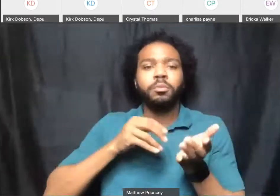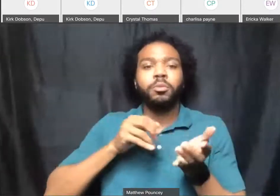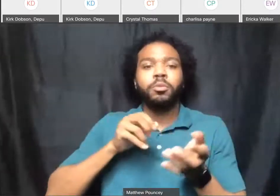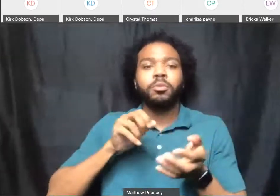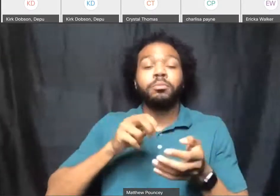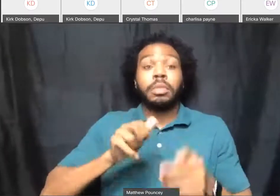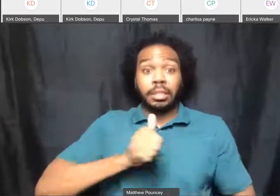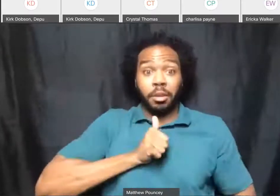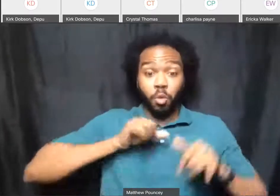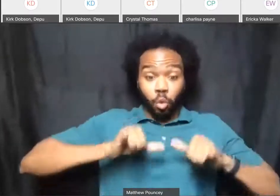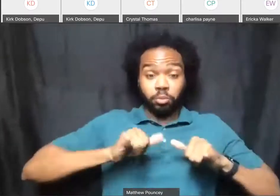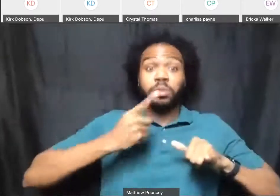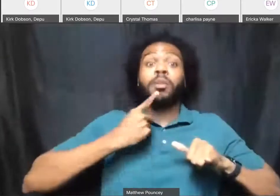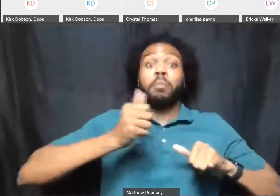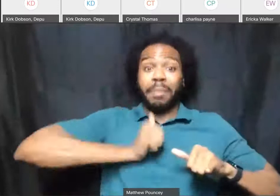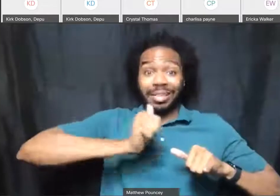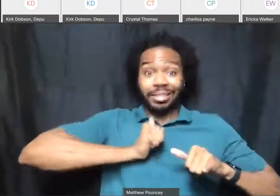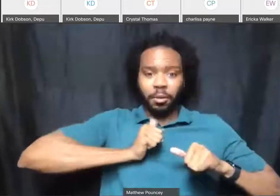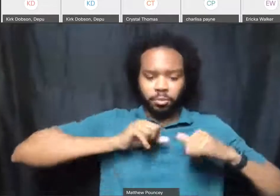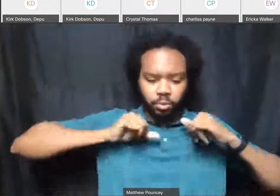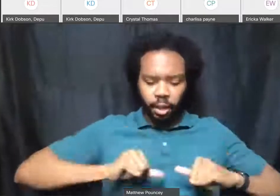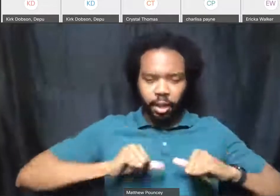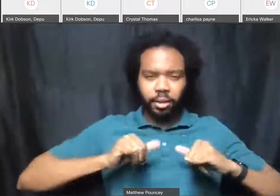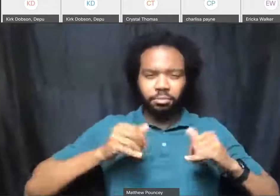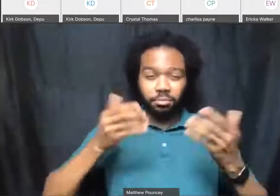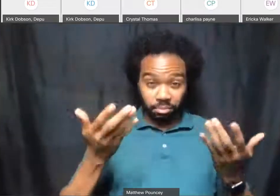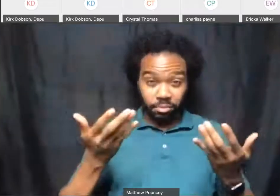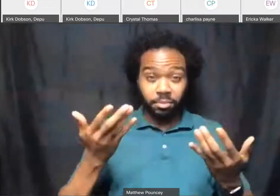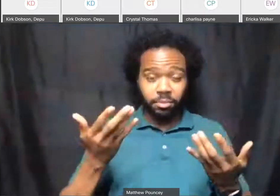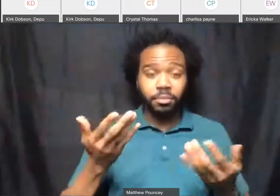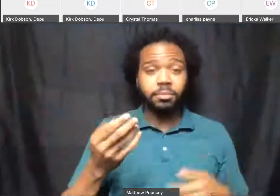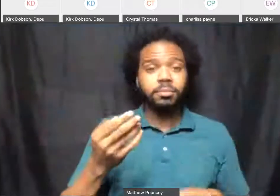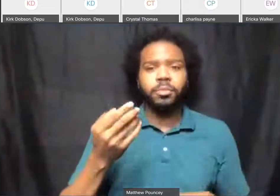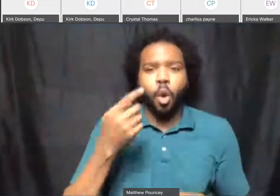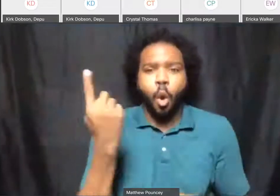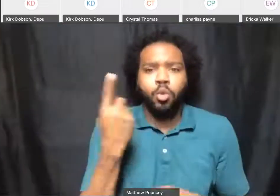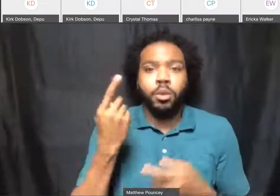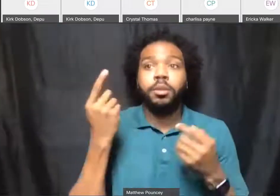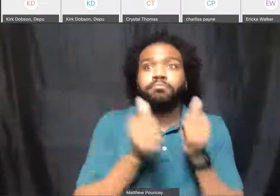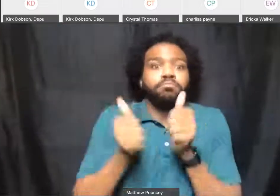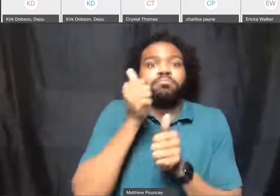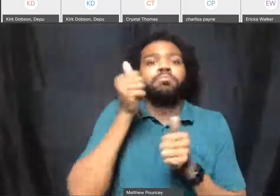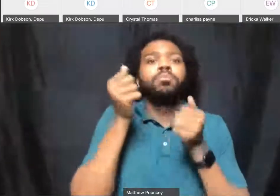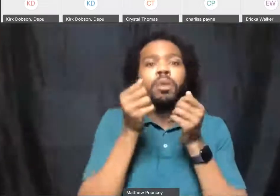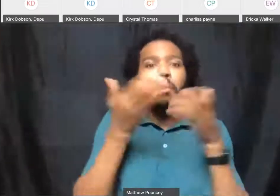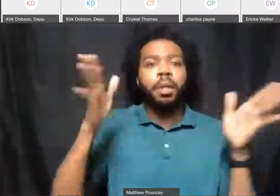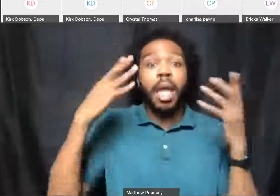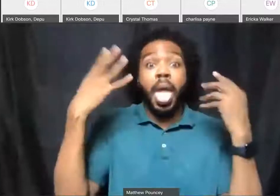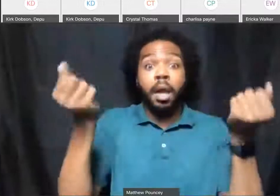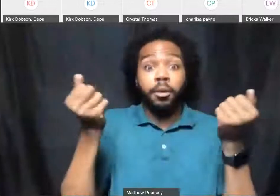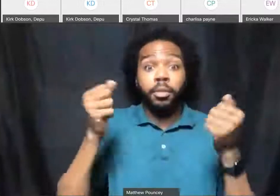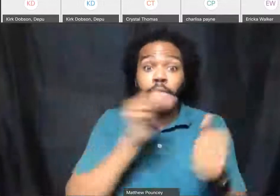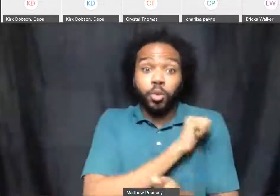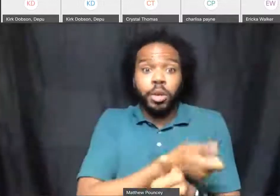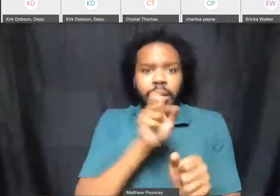yourself to quarantine. As I said, only the public health authority is the only one that can order you to quarantine. To date,